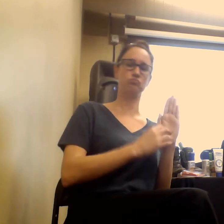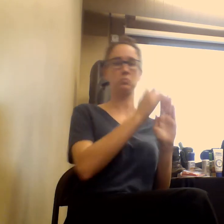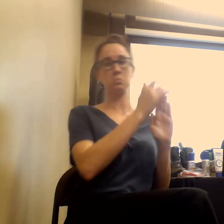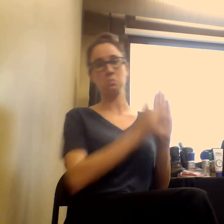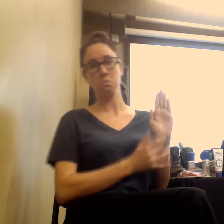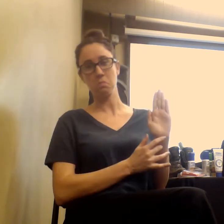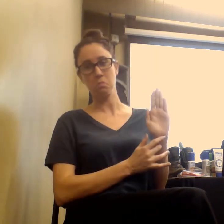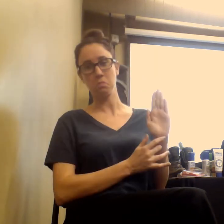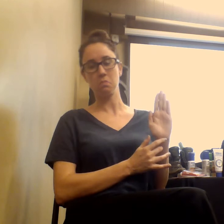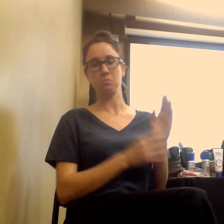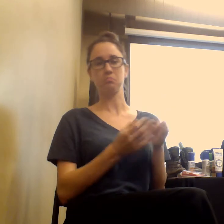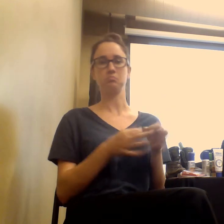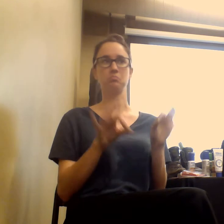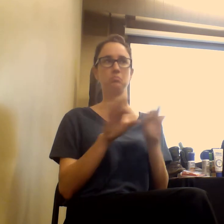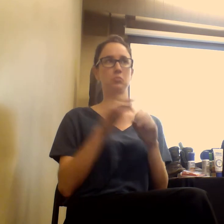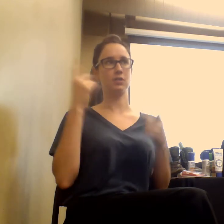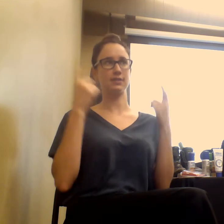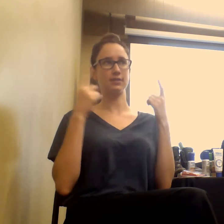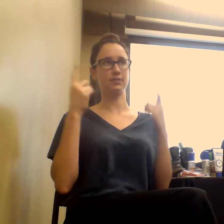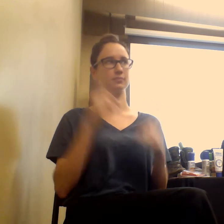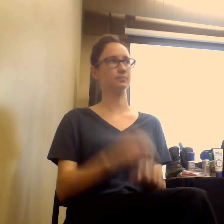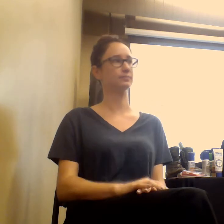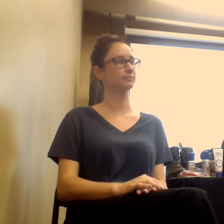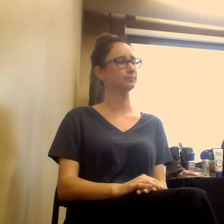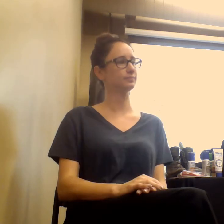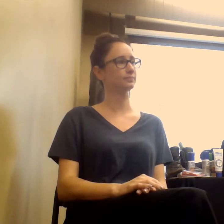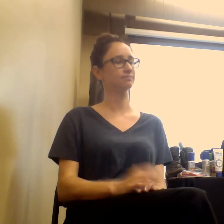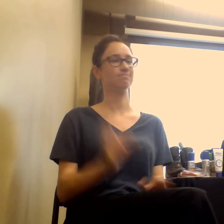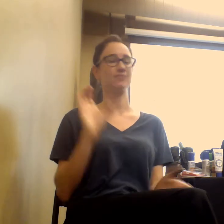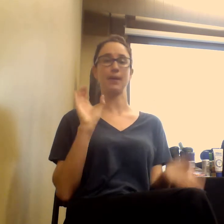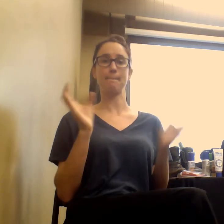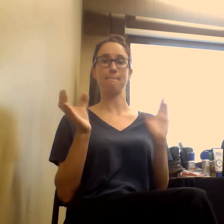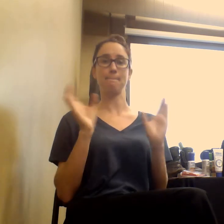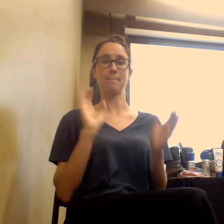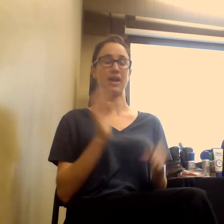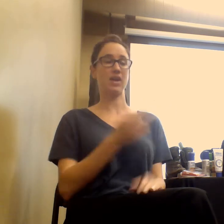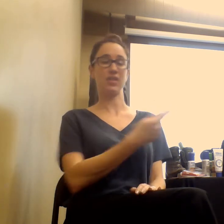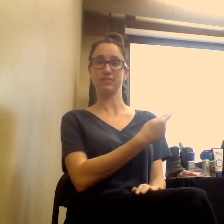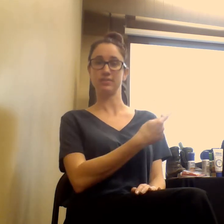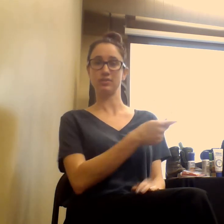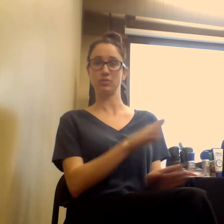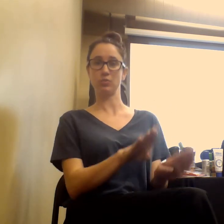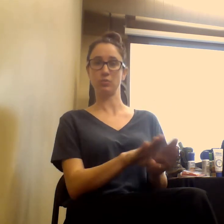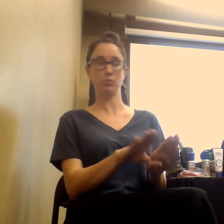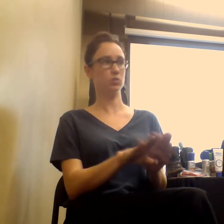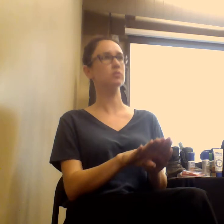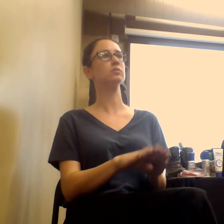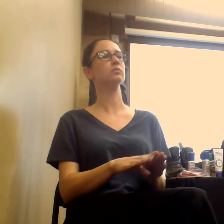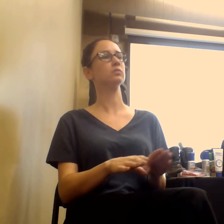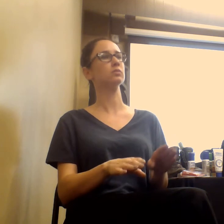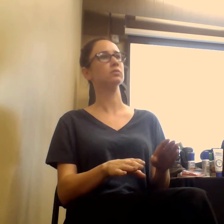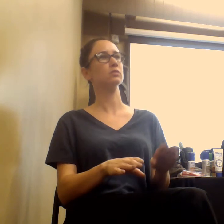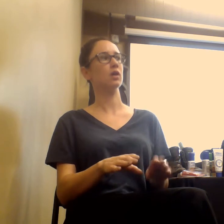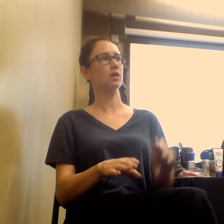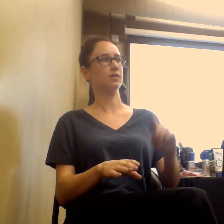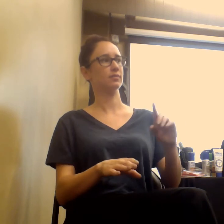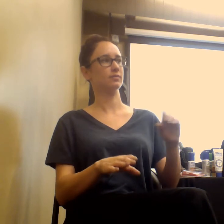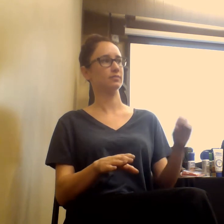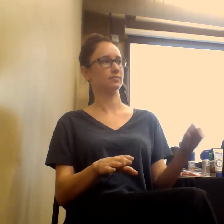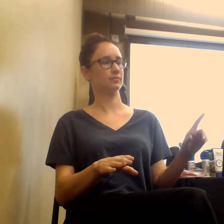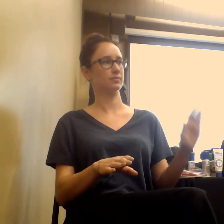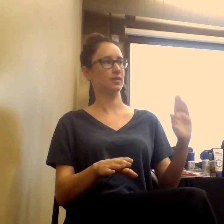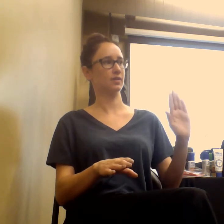All right. So if we compare these two boots, this boot, in my opinion, is a little bit more aggressive,